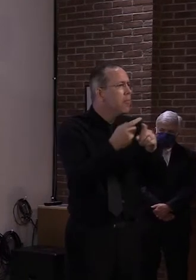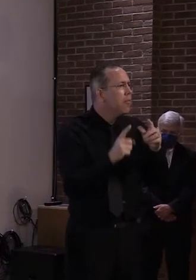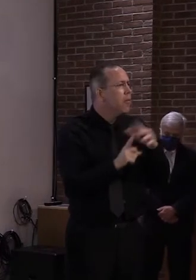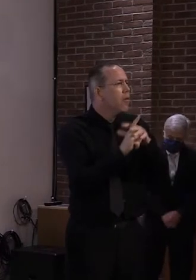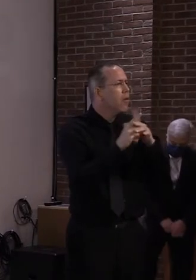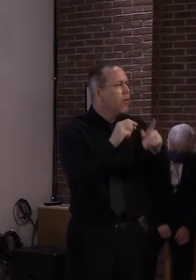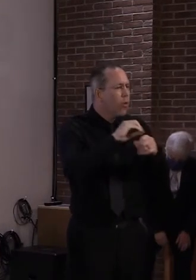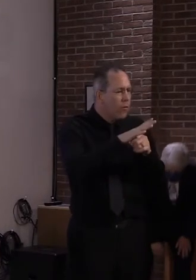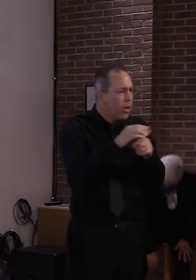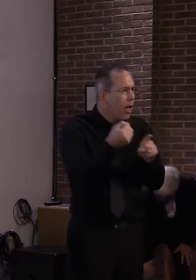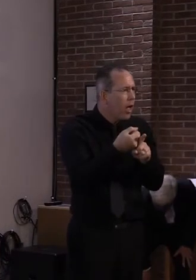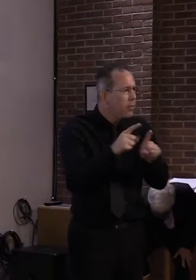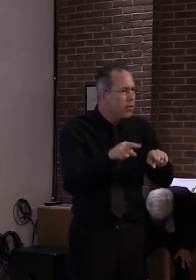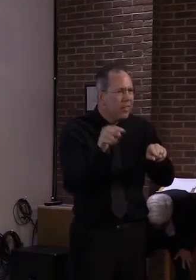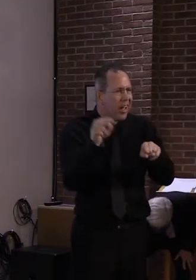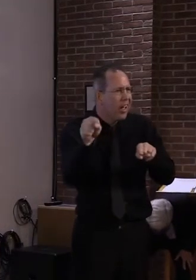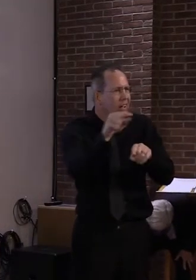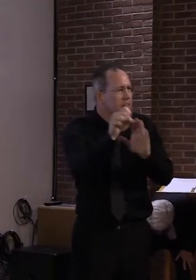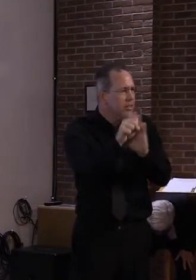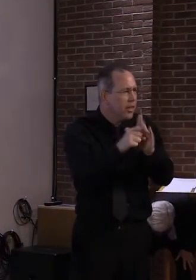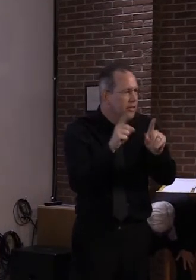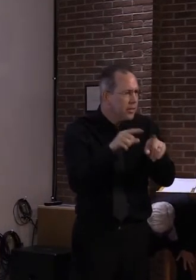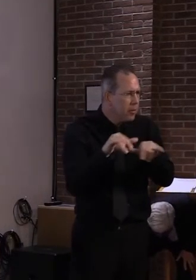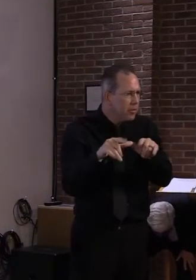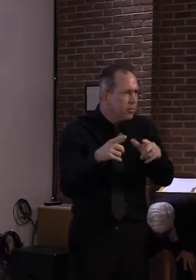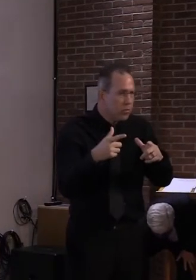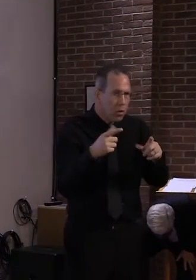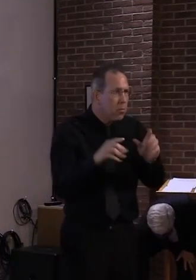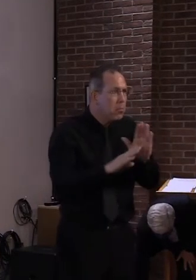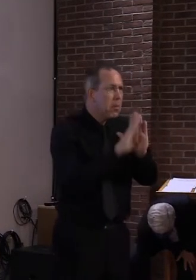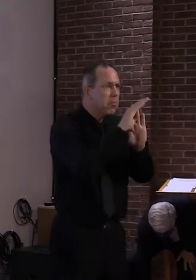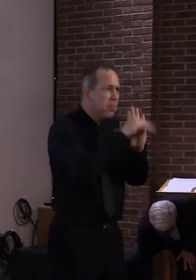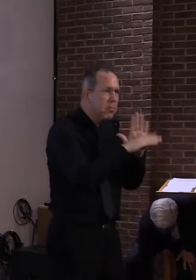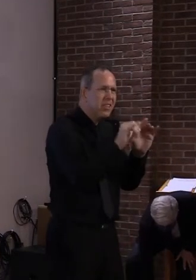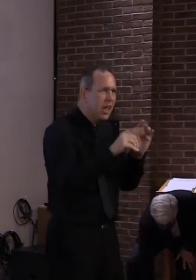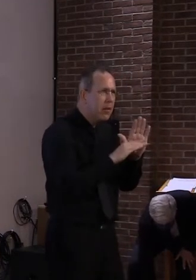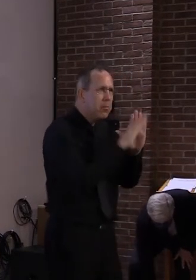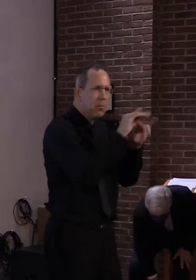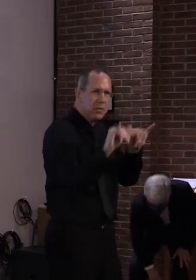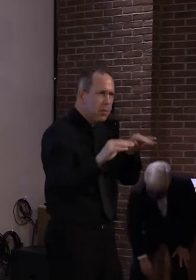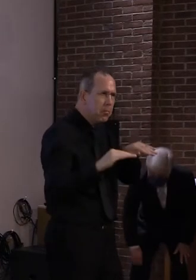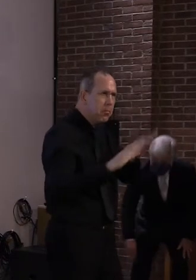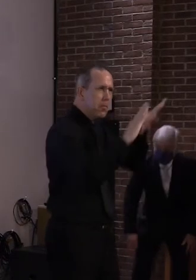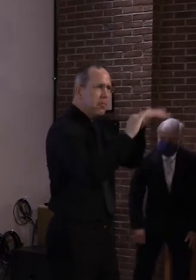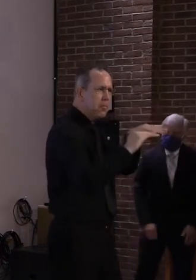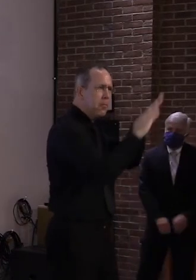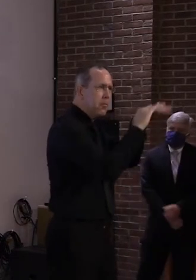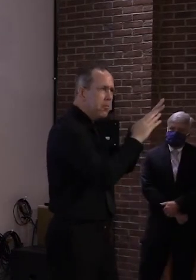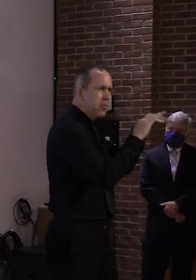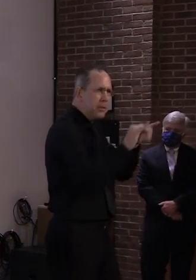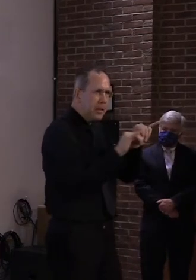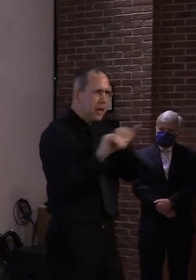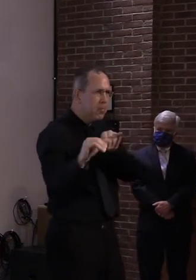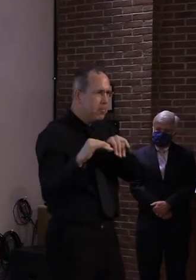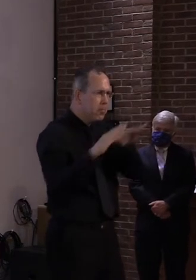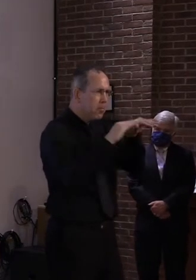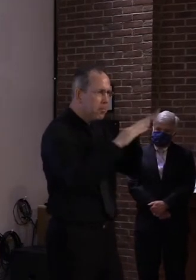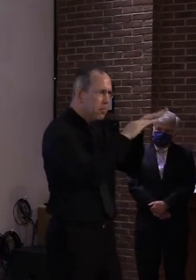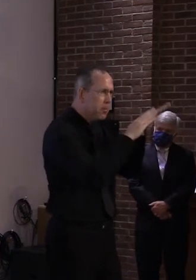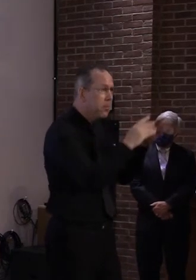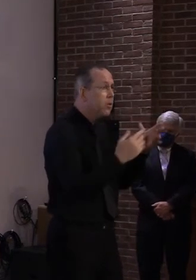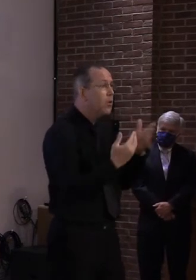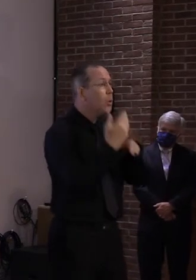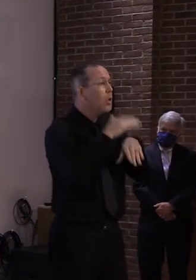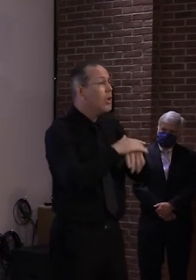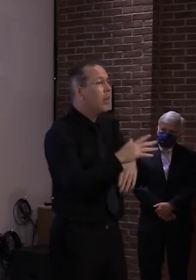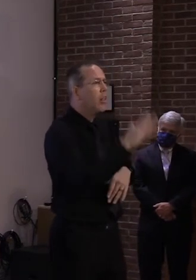I mean, you would see a very different trajectory. Maine and New Hampshire have a very different trajectory than Vermont does. But then you see that the peaks